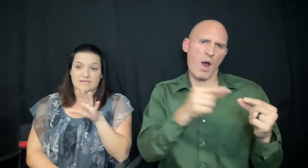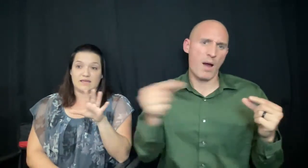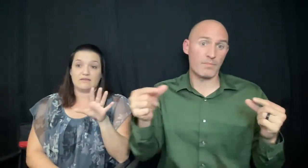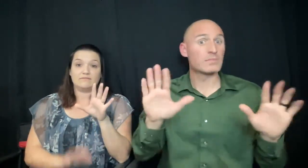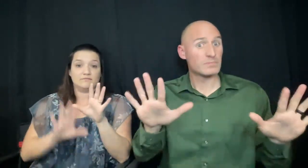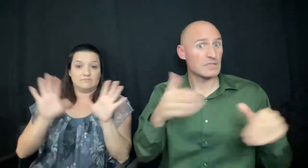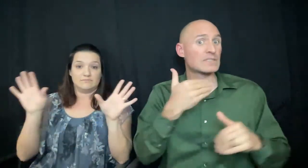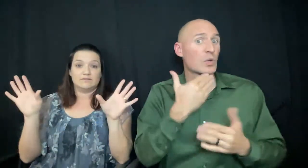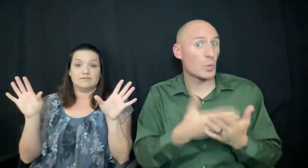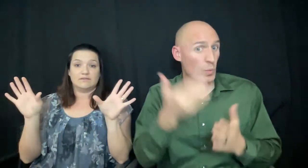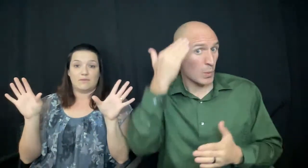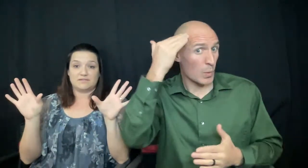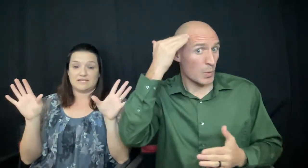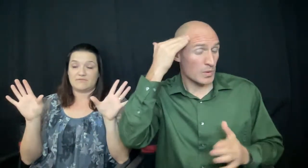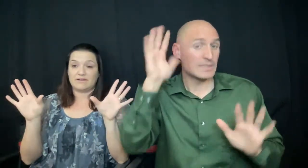that. I'm going to say that right now.